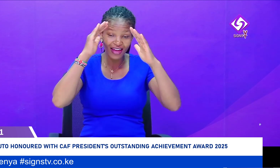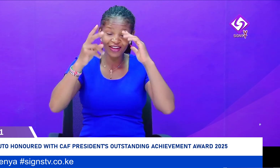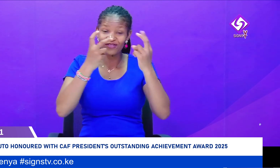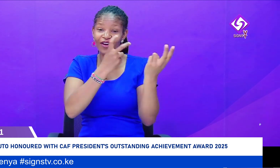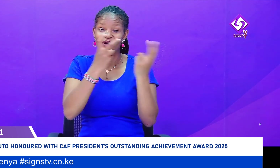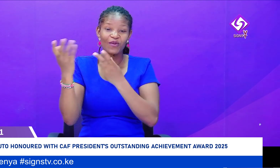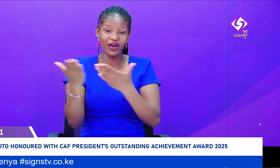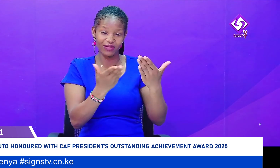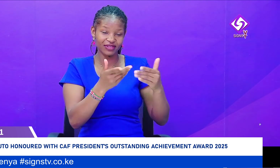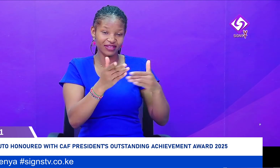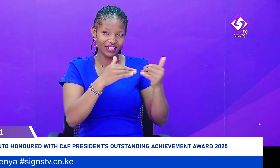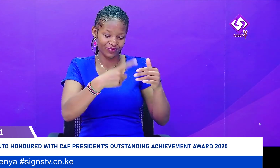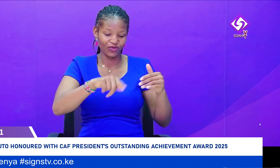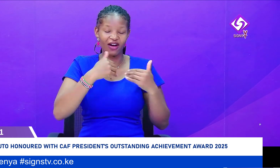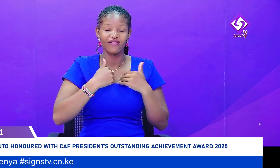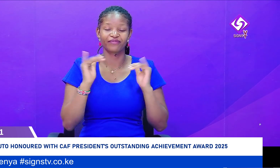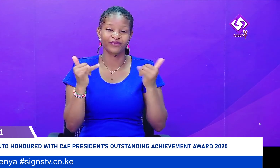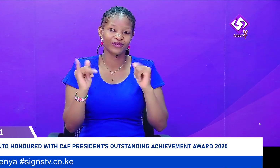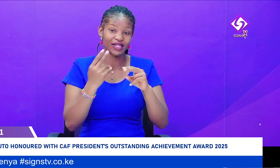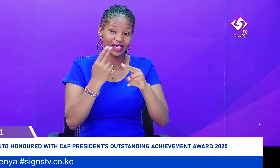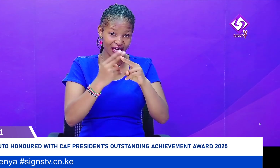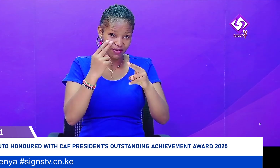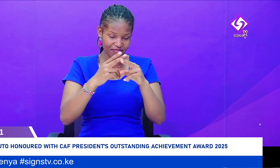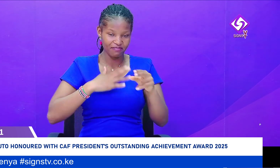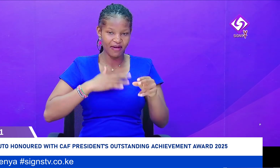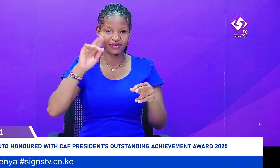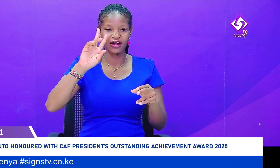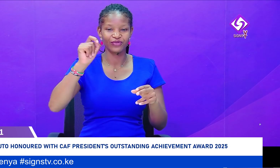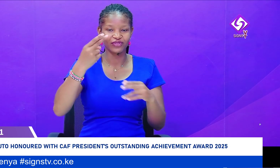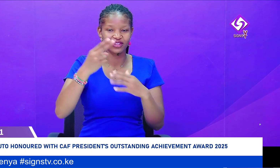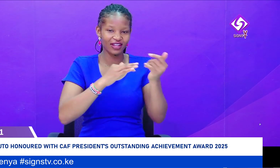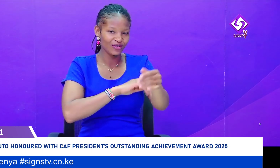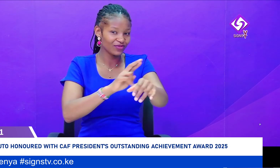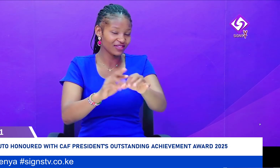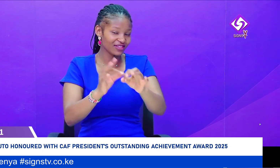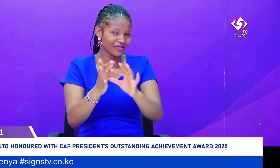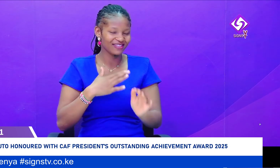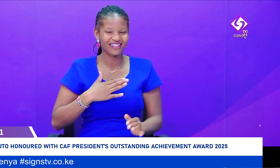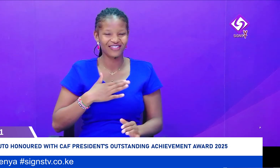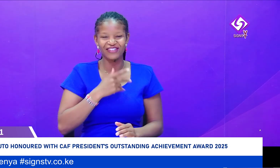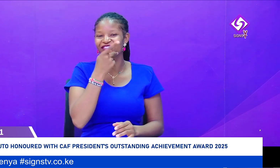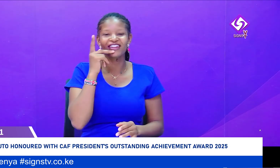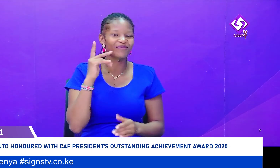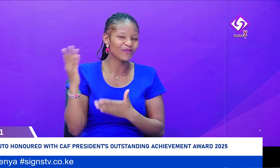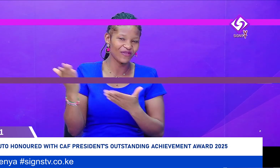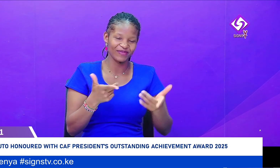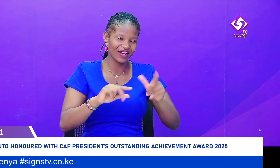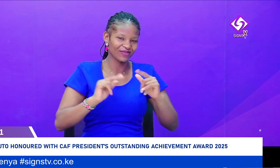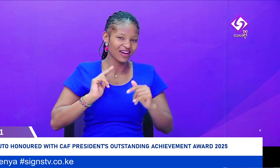Good afternoon, viewers. Welcome to Science TV News. My name is Ruth Wairimu, and my sign language interpreter